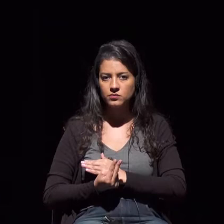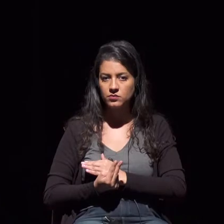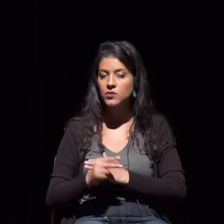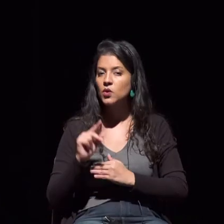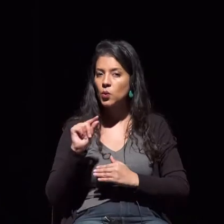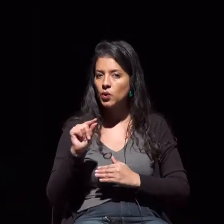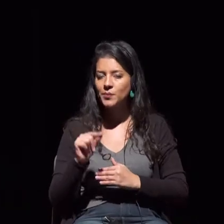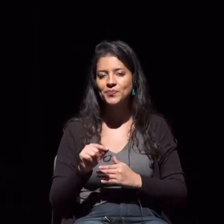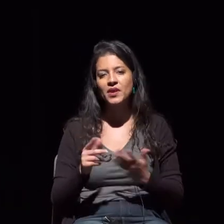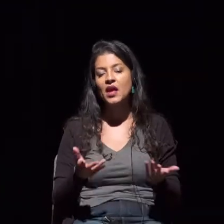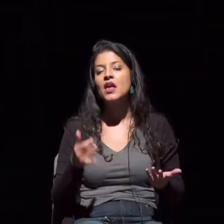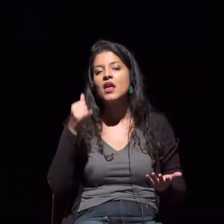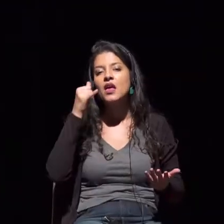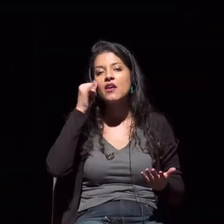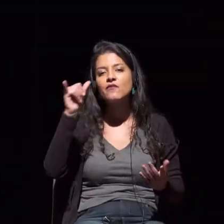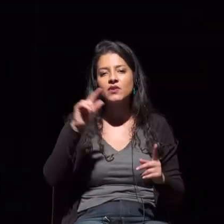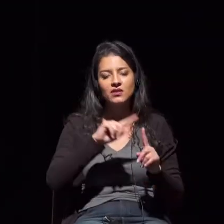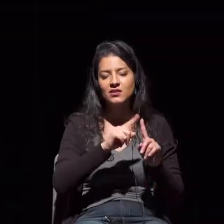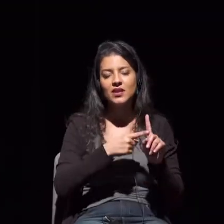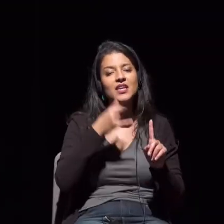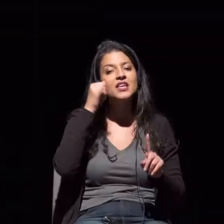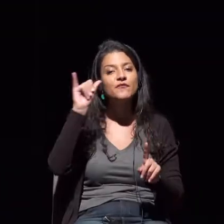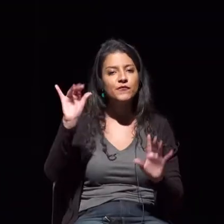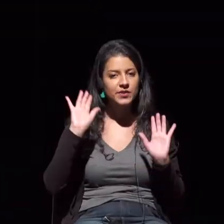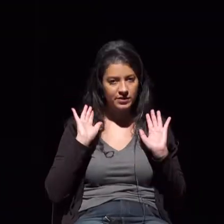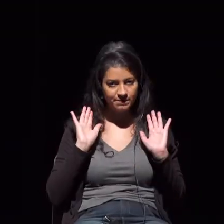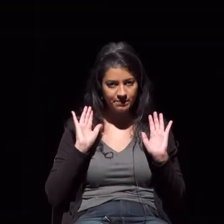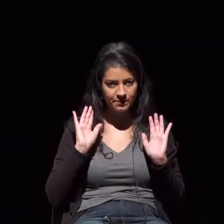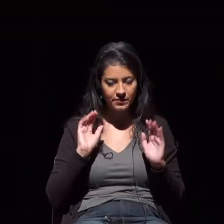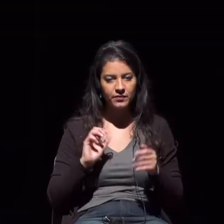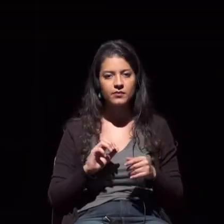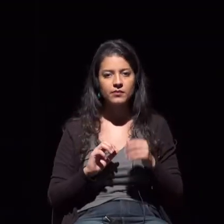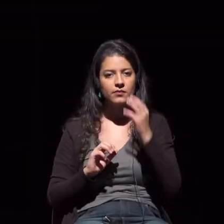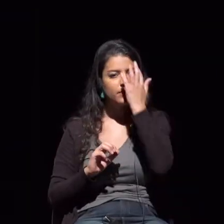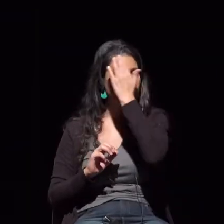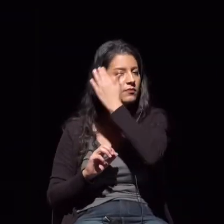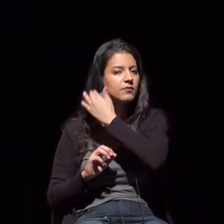have they had the history and the knowledge of the different plants to use in order